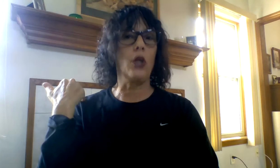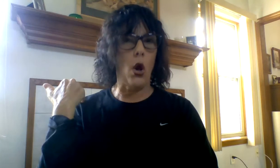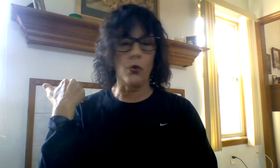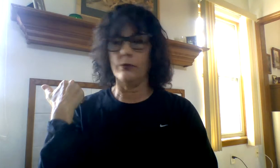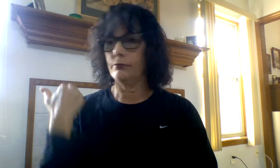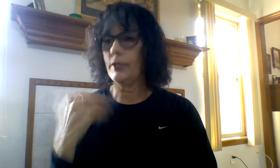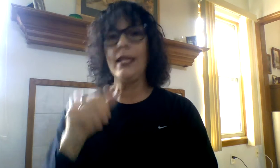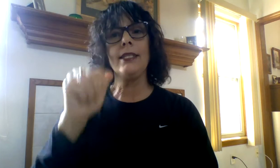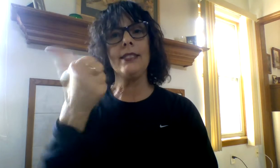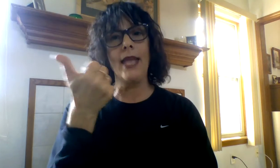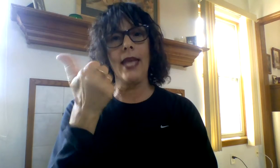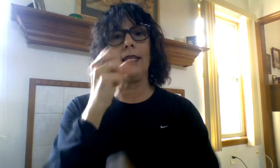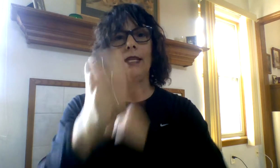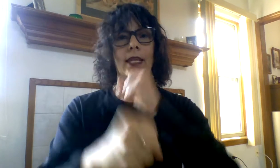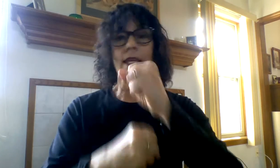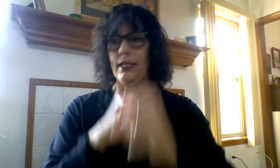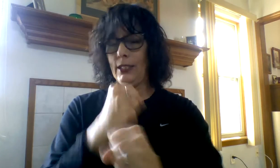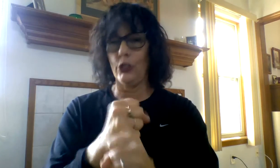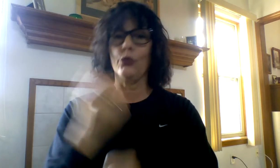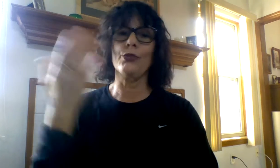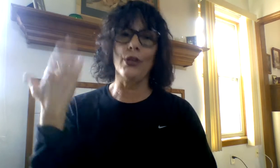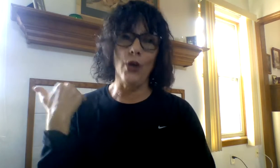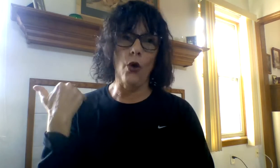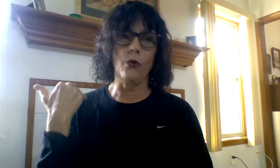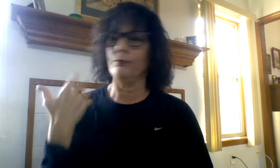ago, 10 years ago.